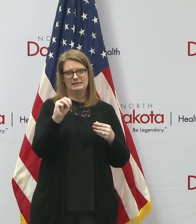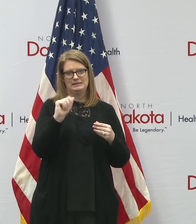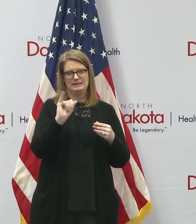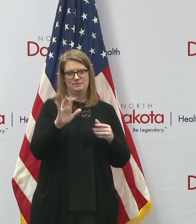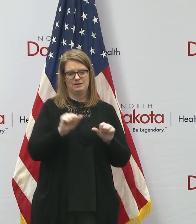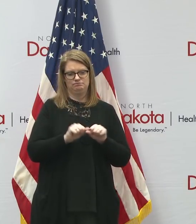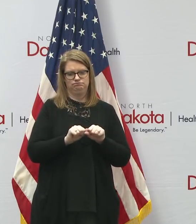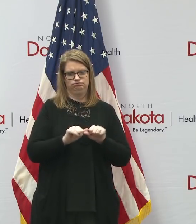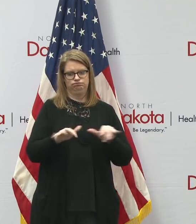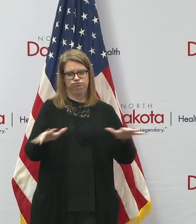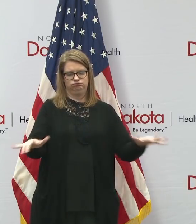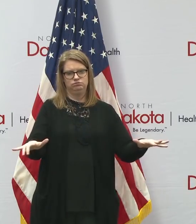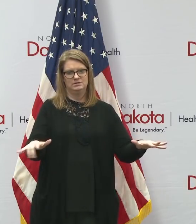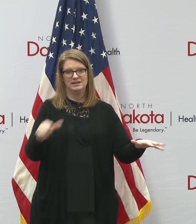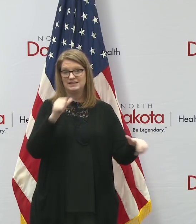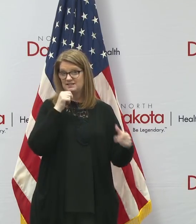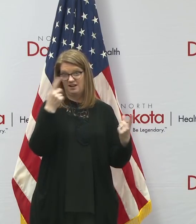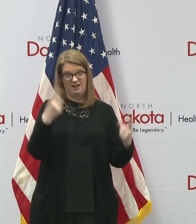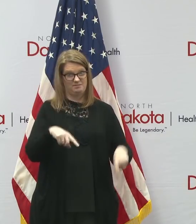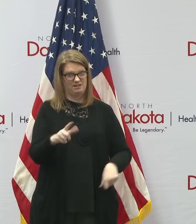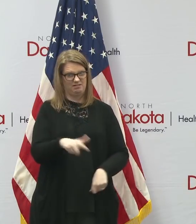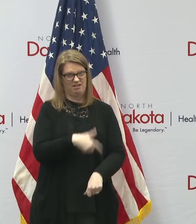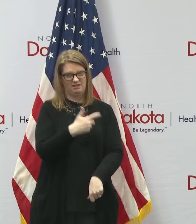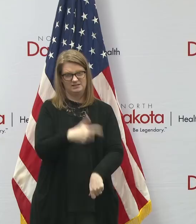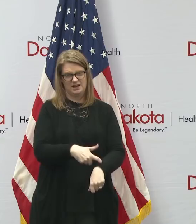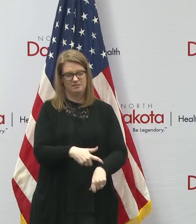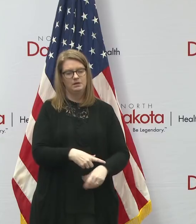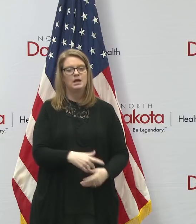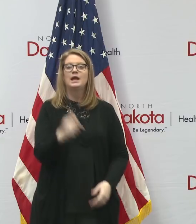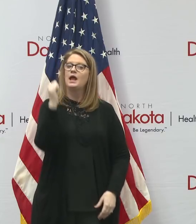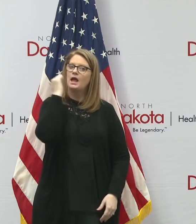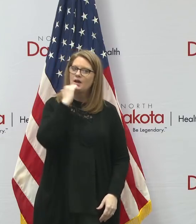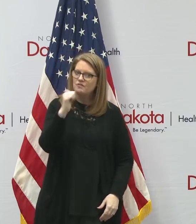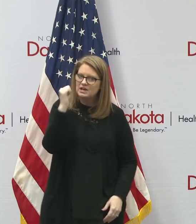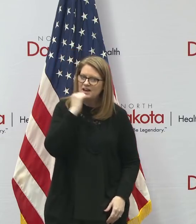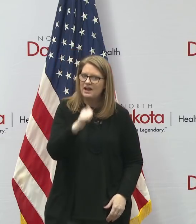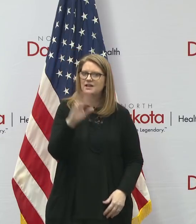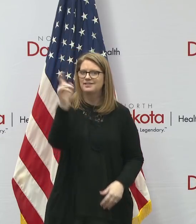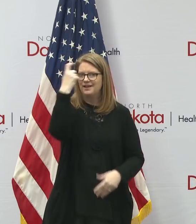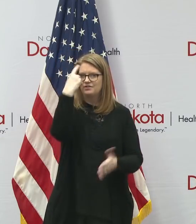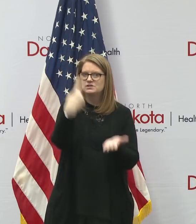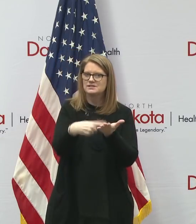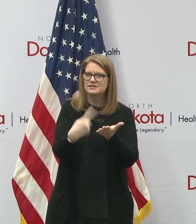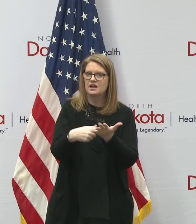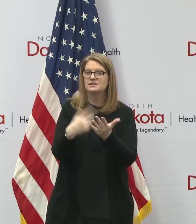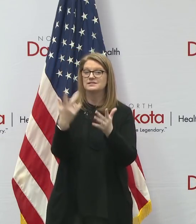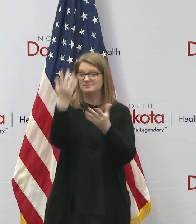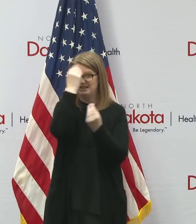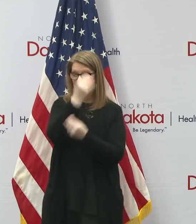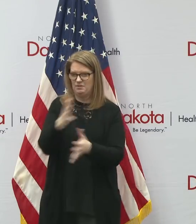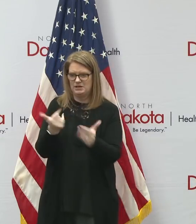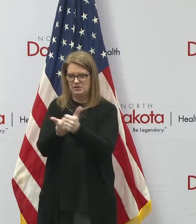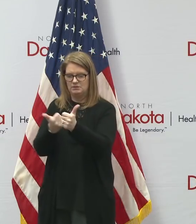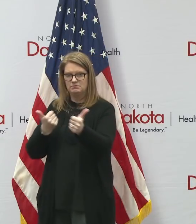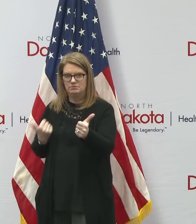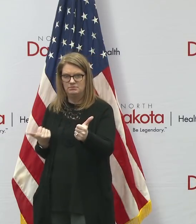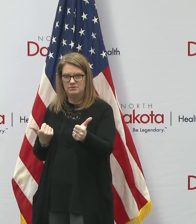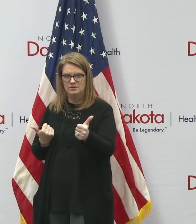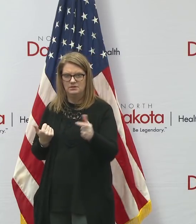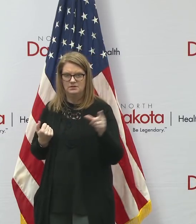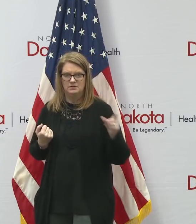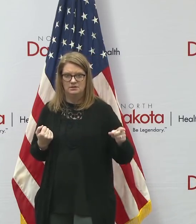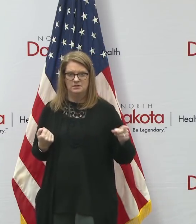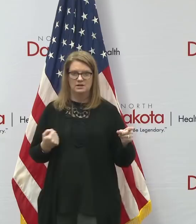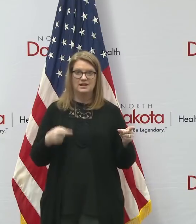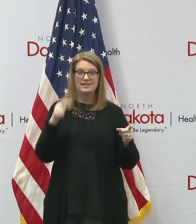one of these in a very long time. The governor's talked every day about the latent data. So when you hear these numbers, we are planning against the